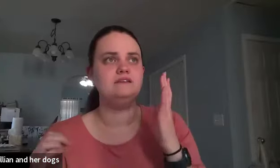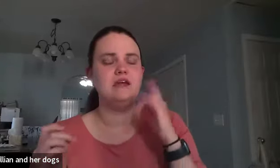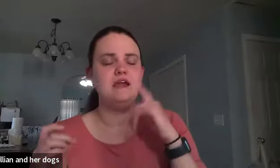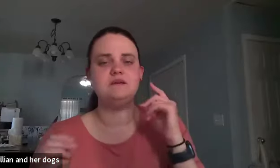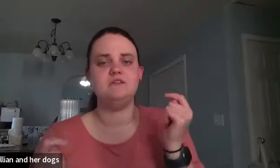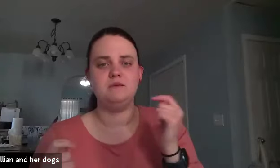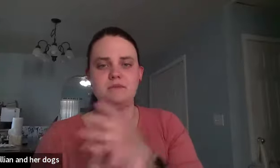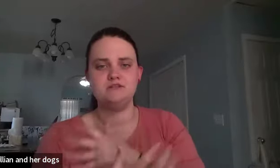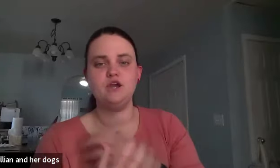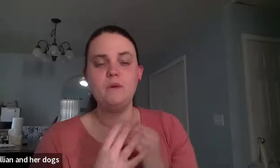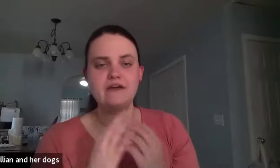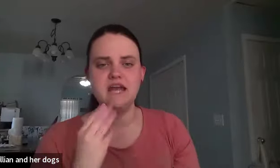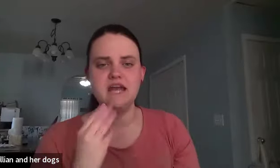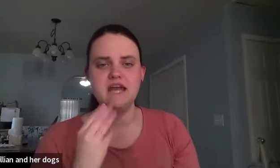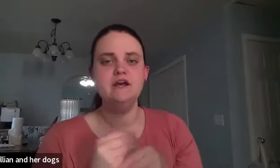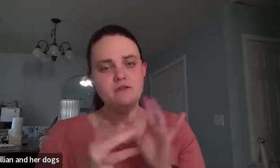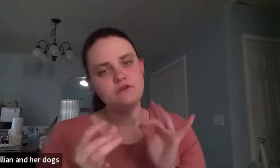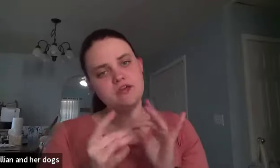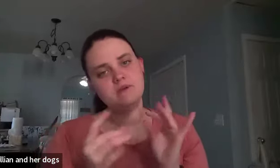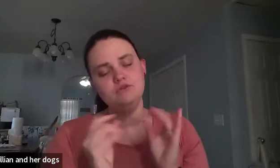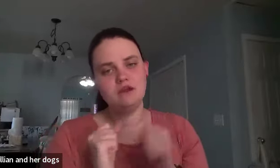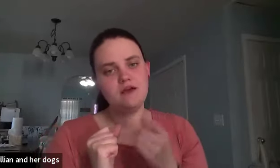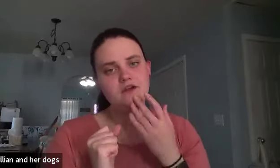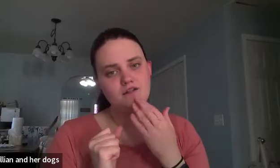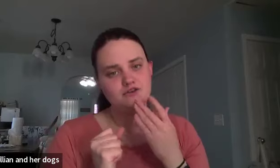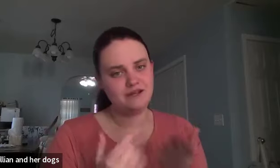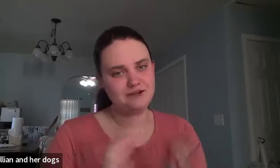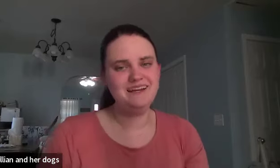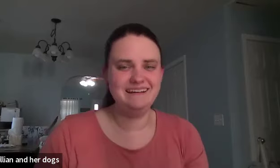it is that every time I think about bears, I'm like, oh, I have to add the little thing about you can add the colors right here.